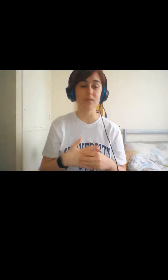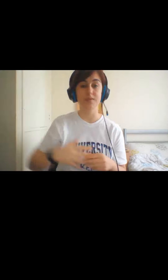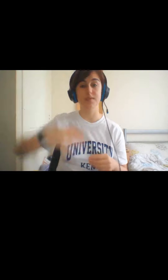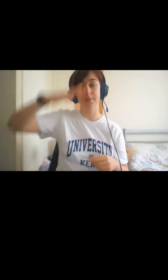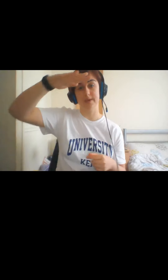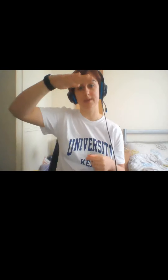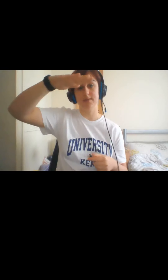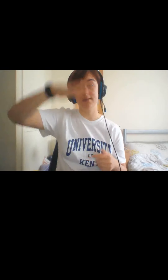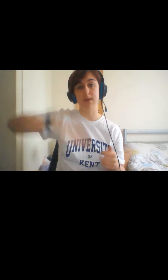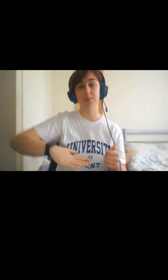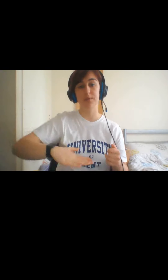So it's south,